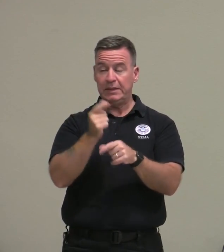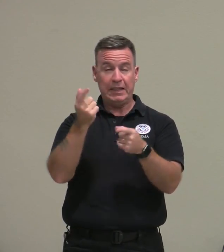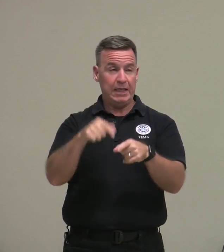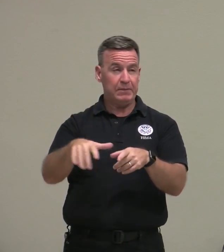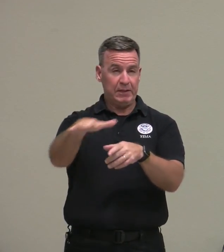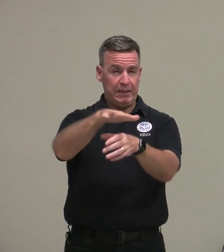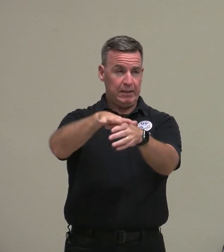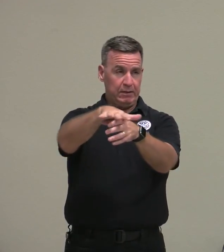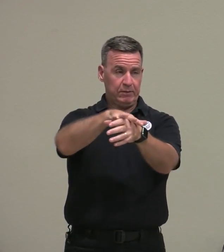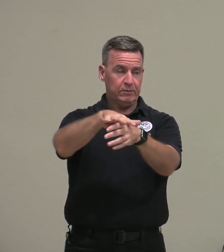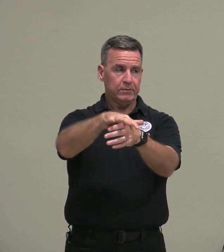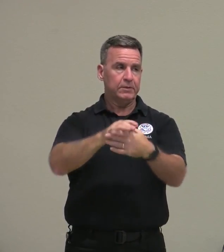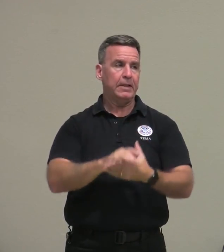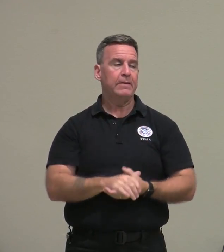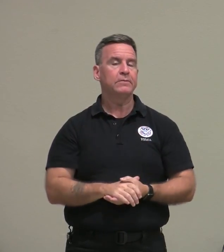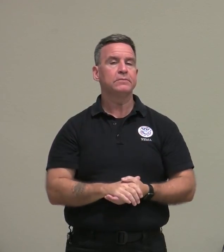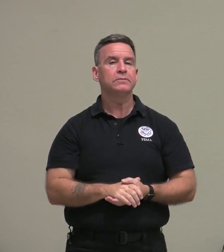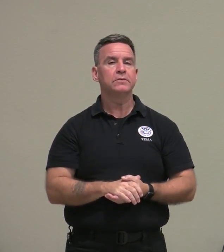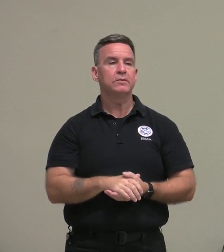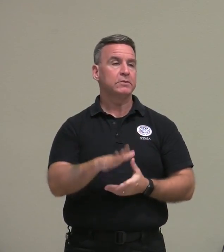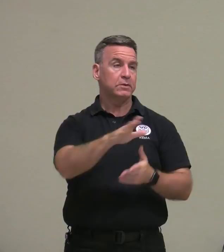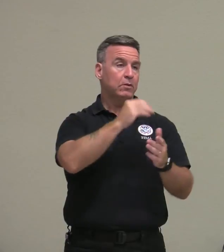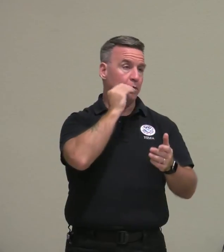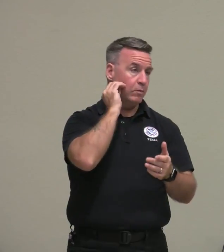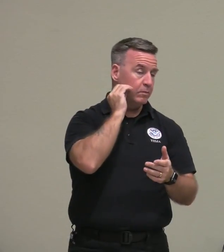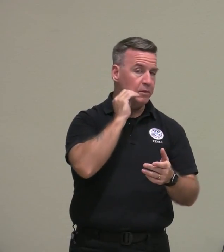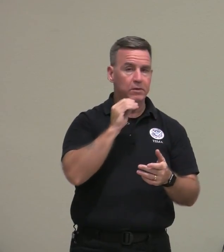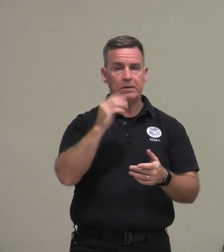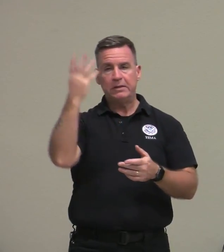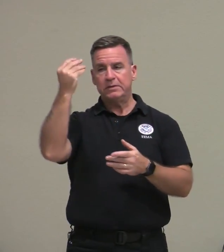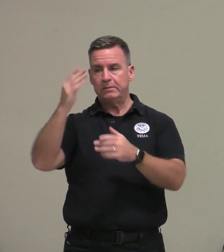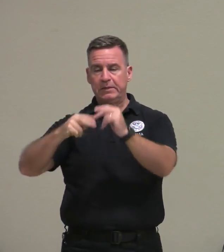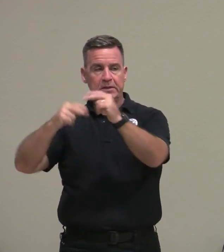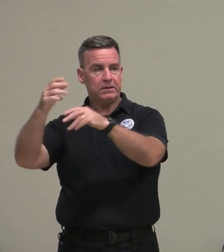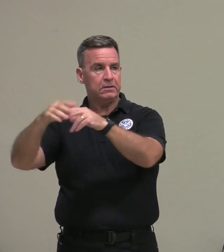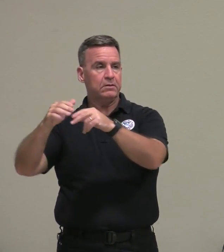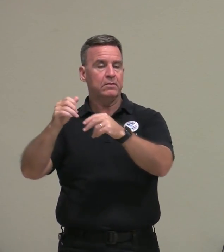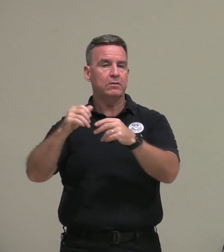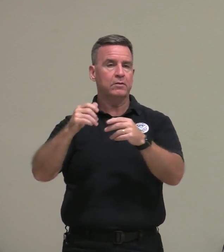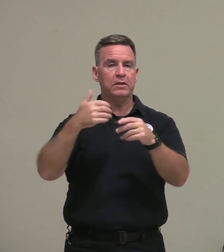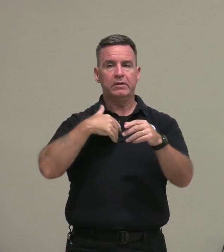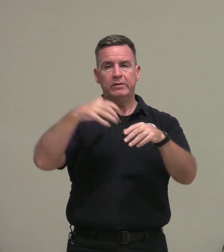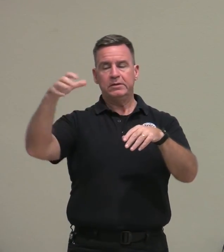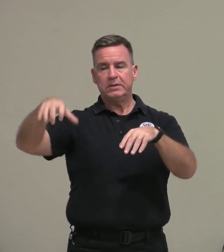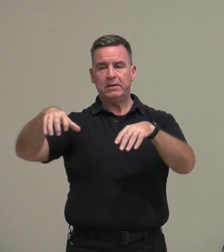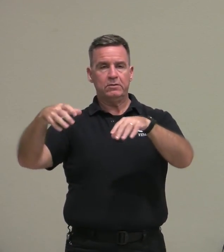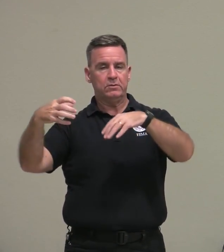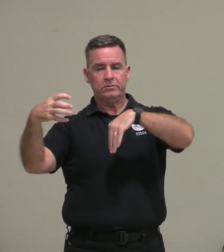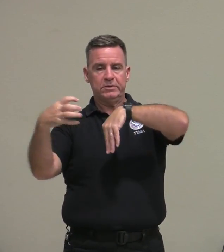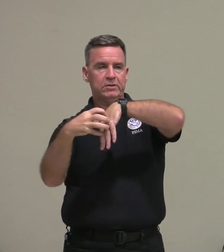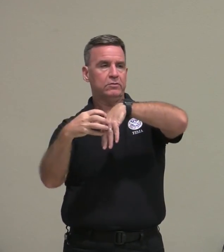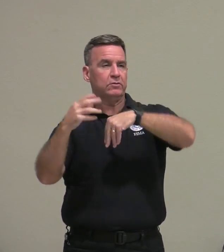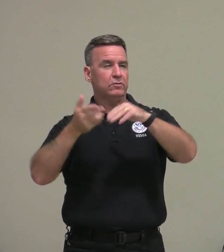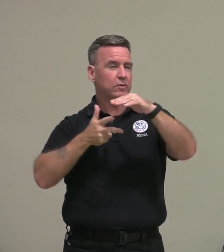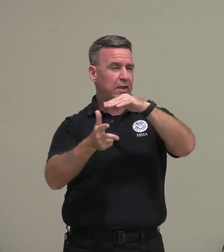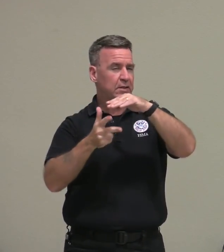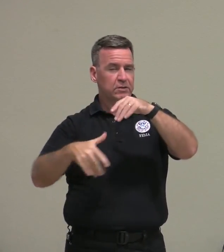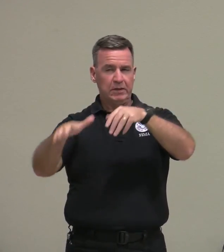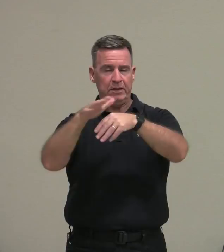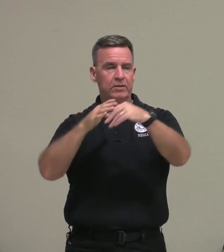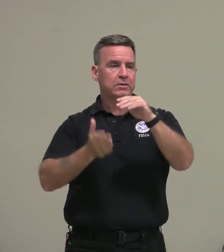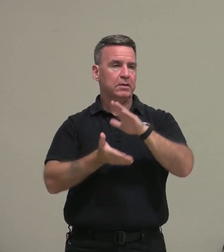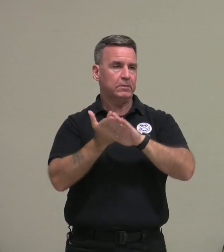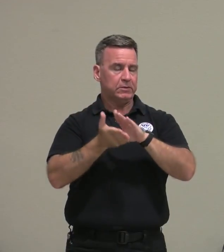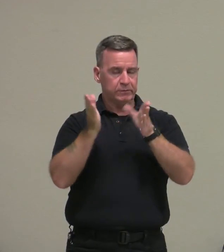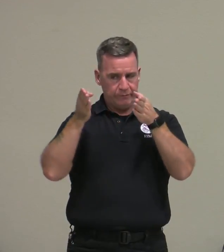within that ash footprint. Whether it's your home, whether it's an outbuilding, whether you've got a side garage, those are the areas that our